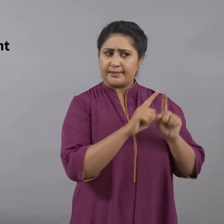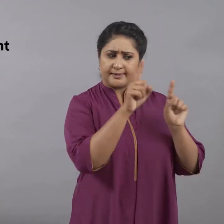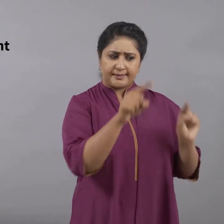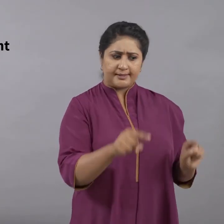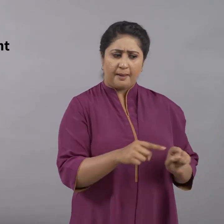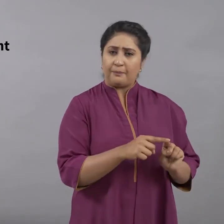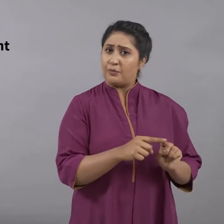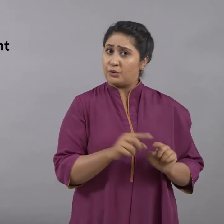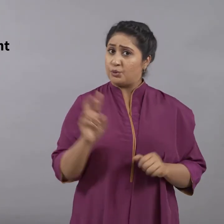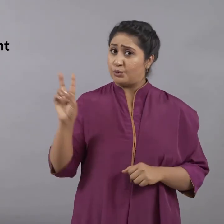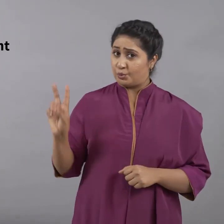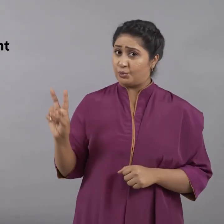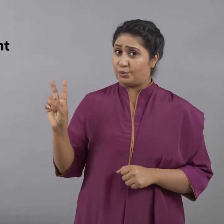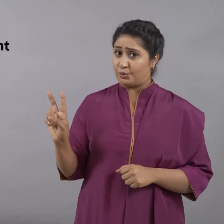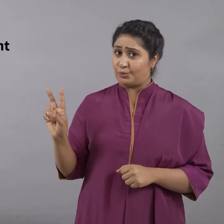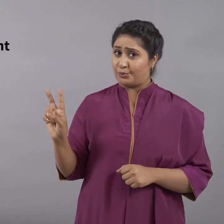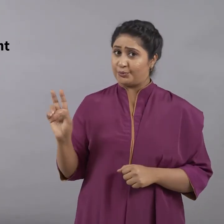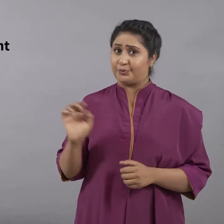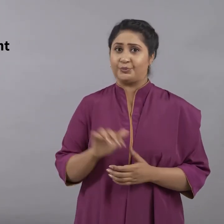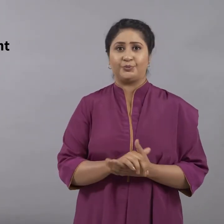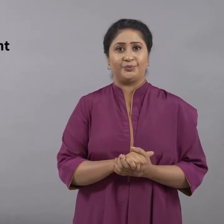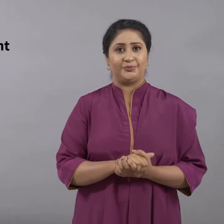Sample 2. Words.